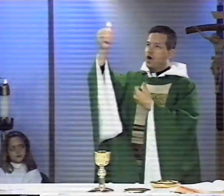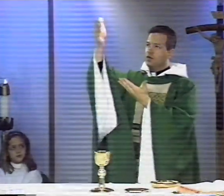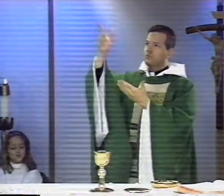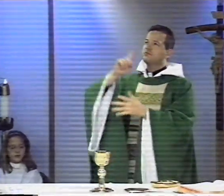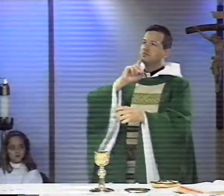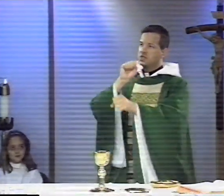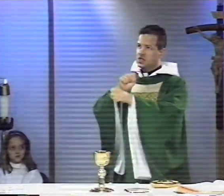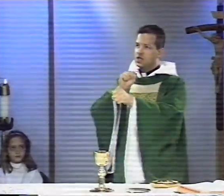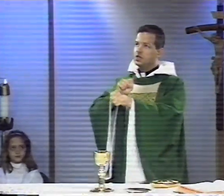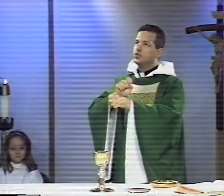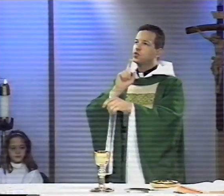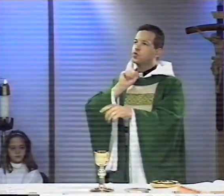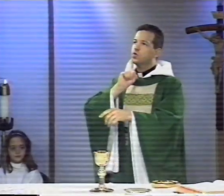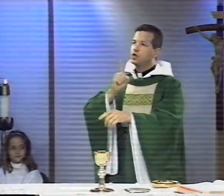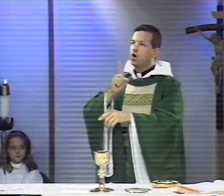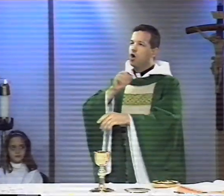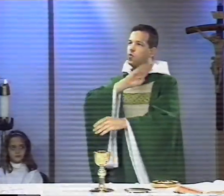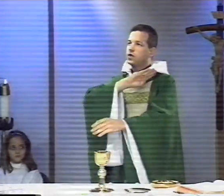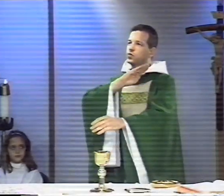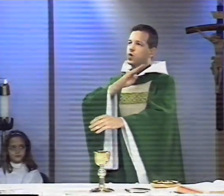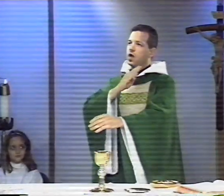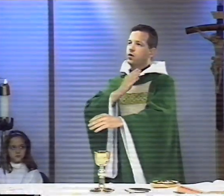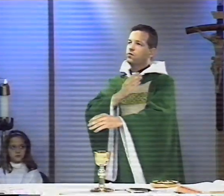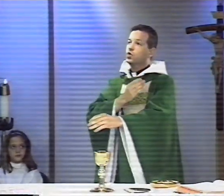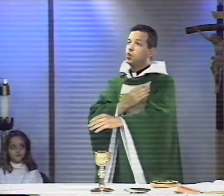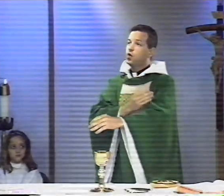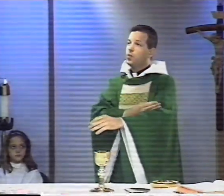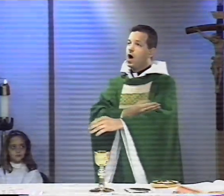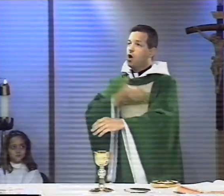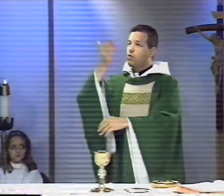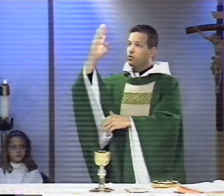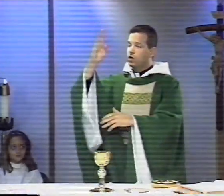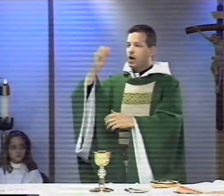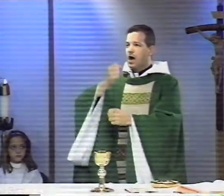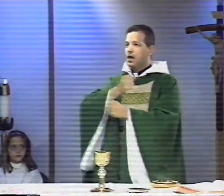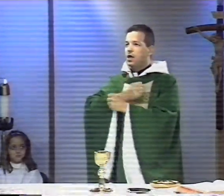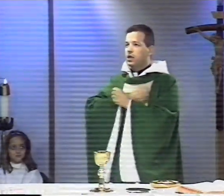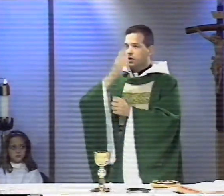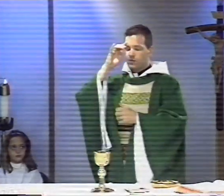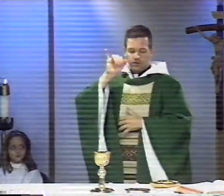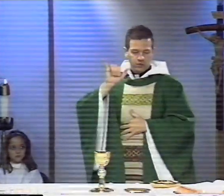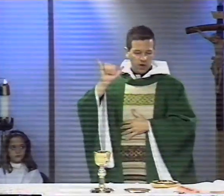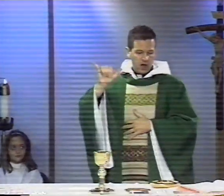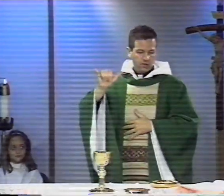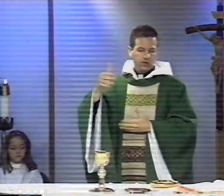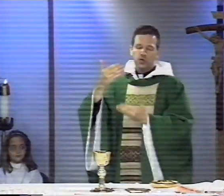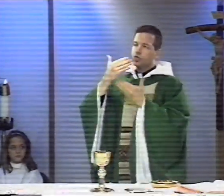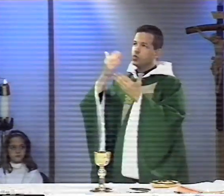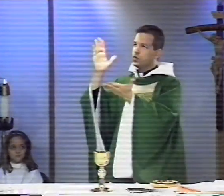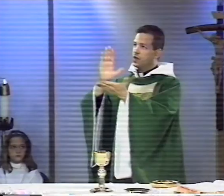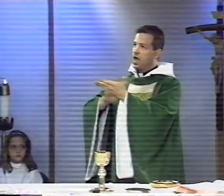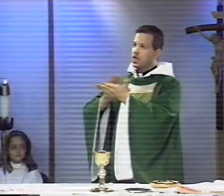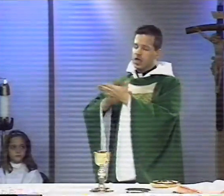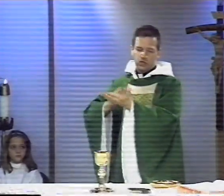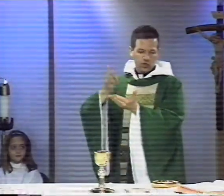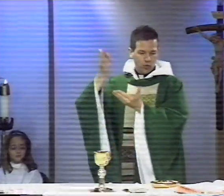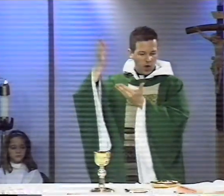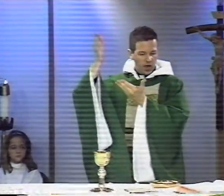Father, it is truly always right, for you are powerful God, living forever, to thank and to praise